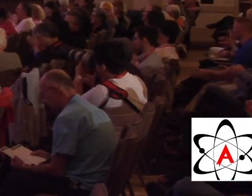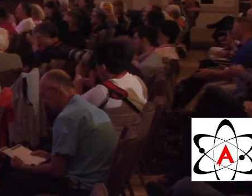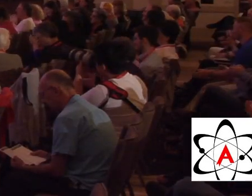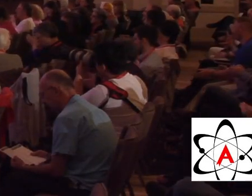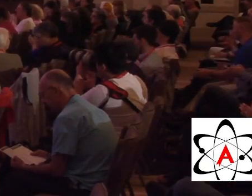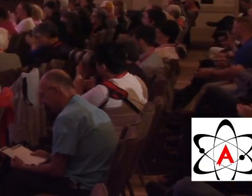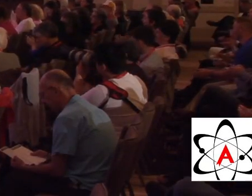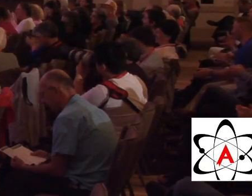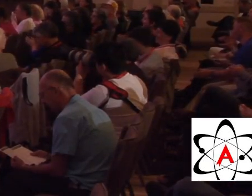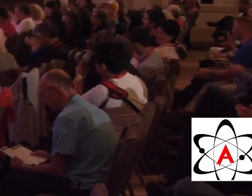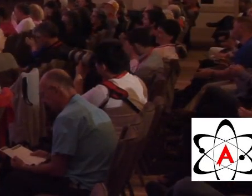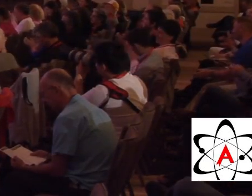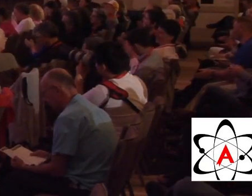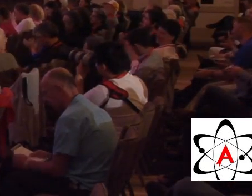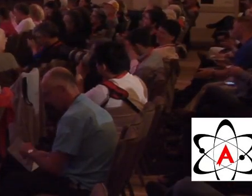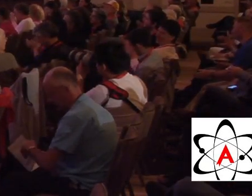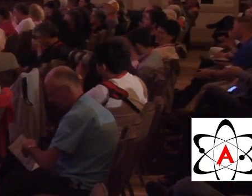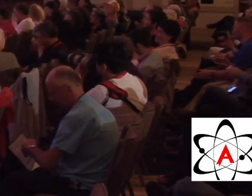Woo!